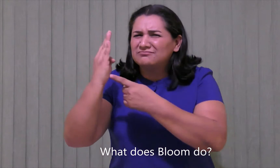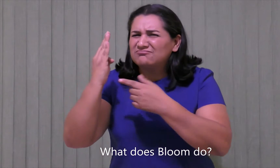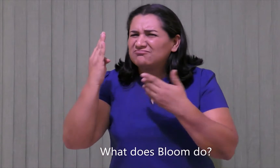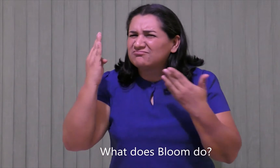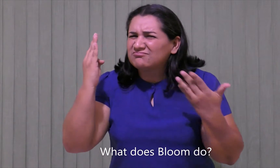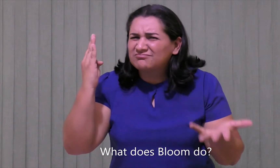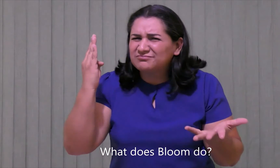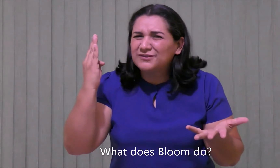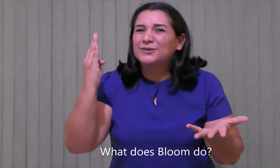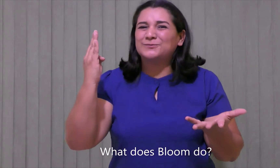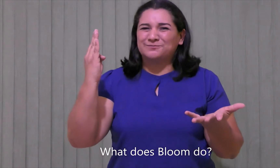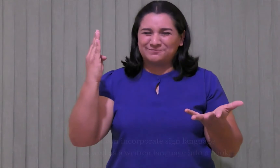What does Bloom do?